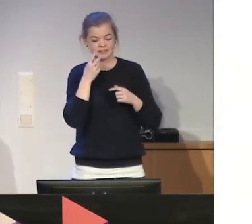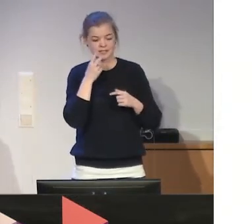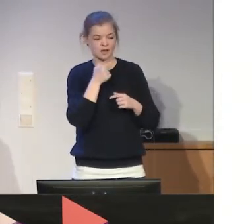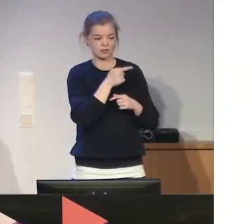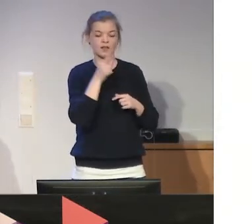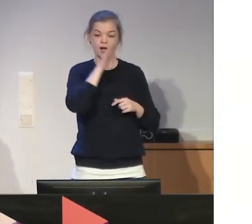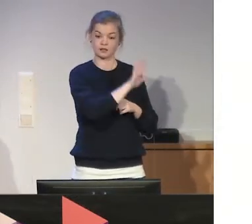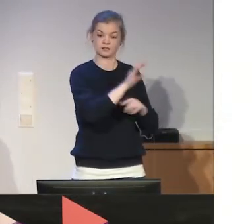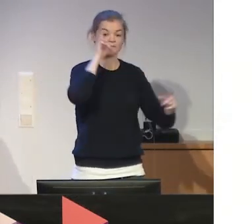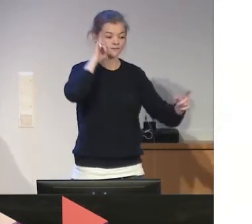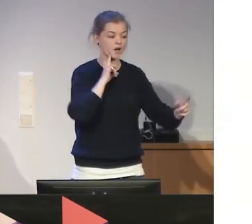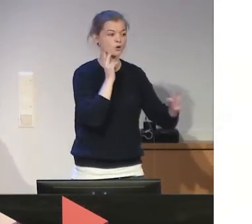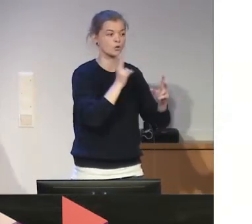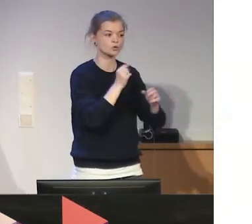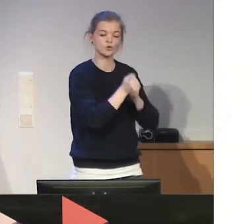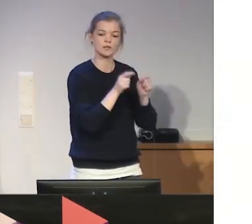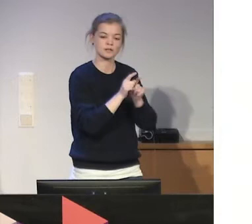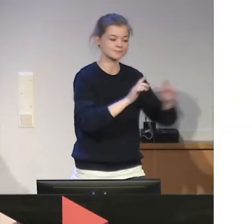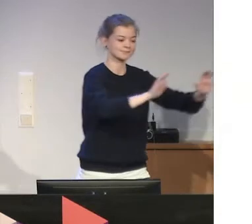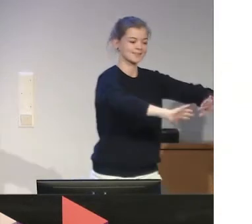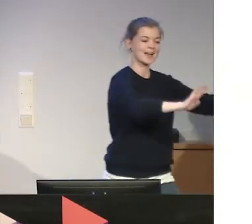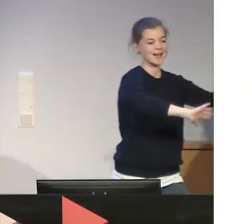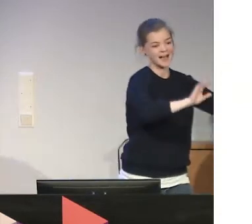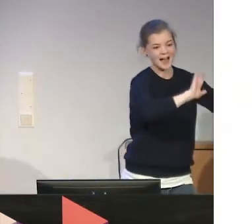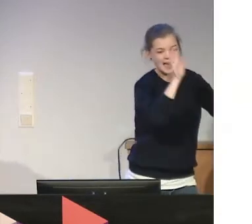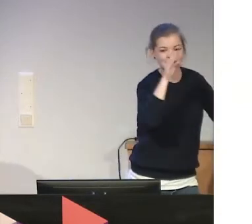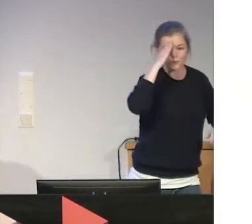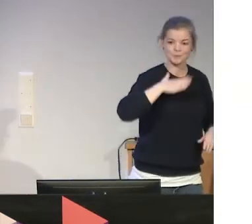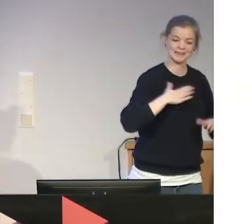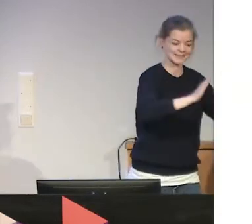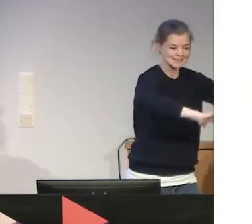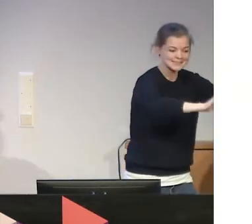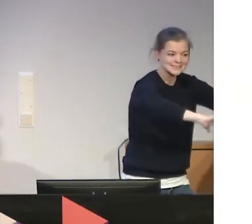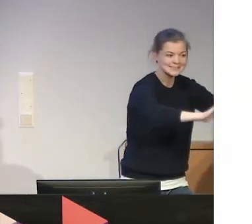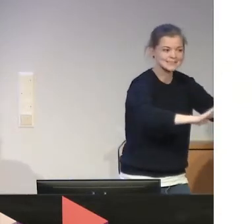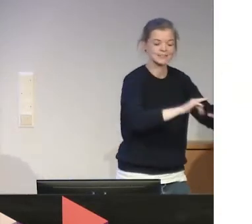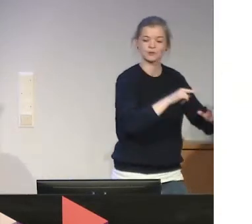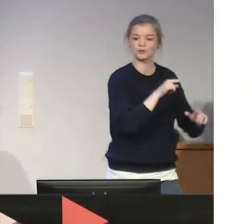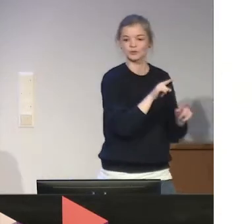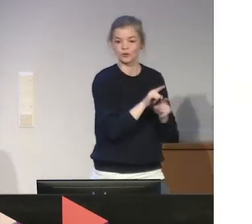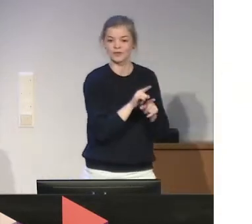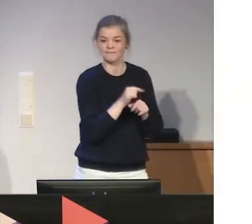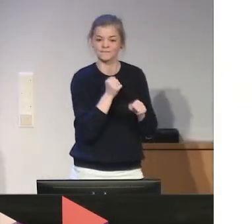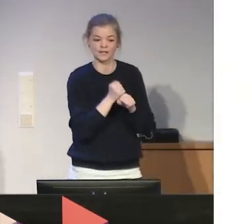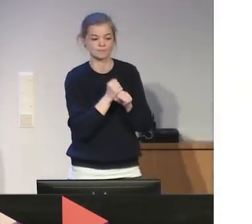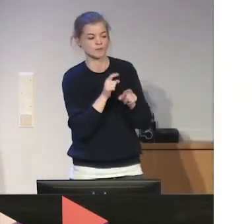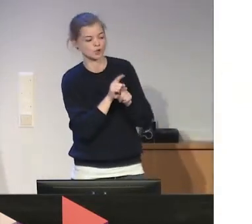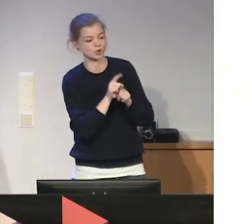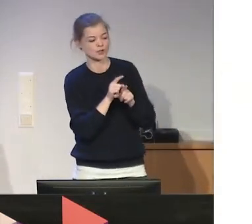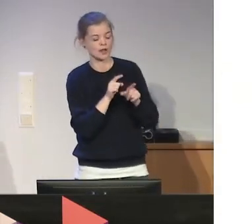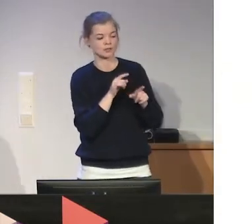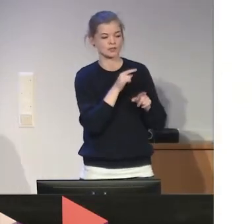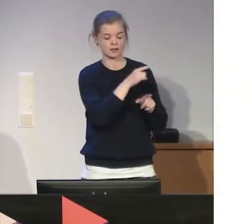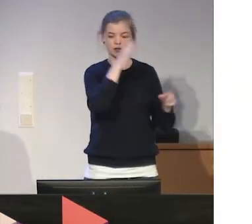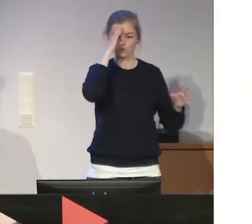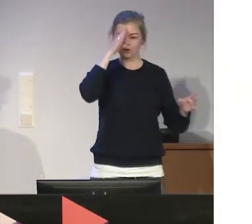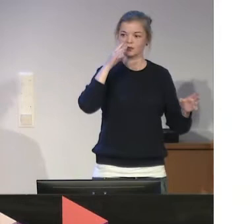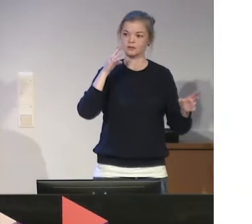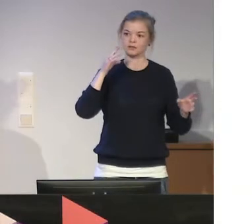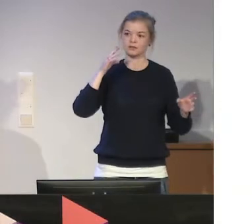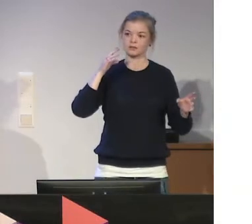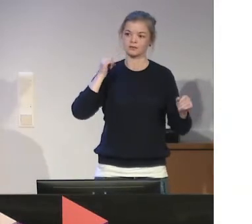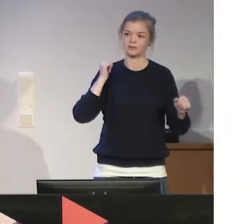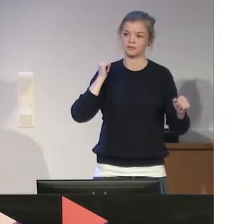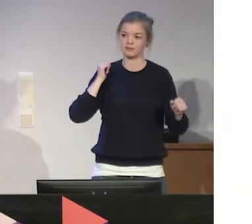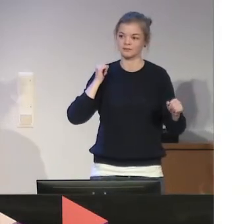because it could look actually like the sign for bathroom, but actually the way he was using hands on his